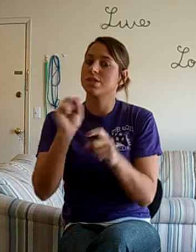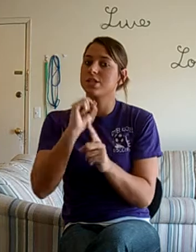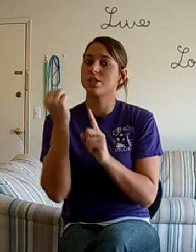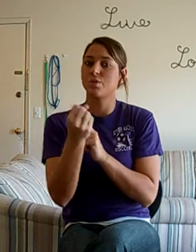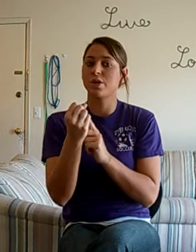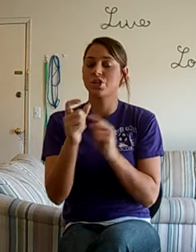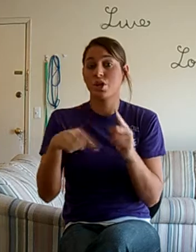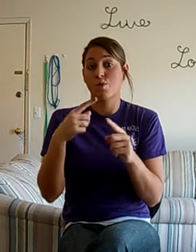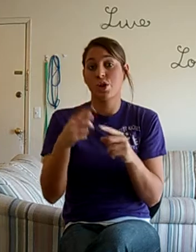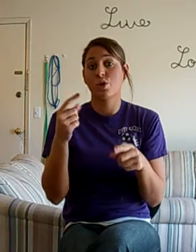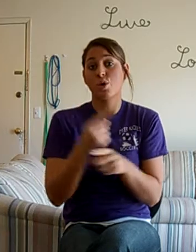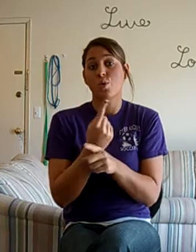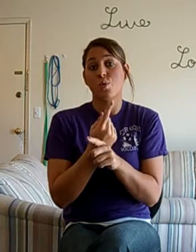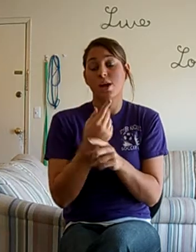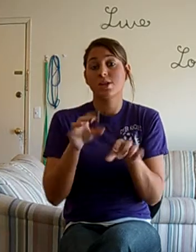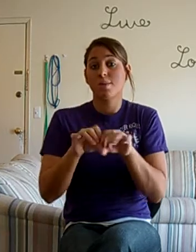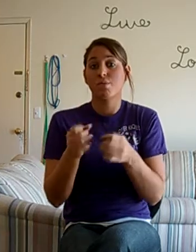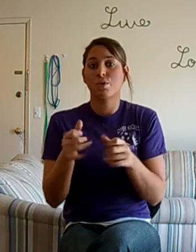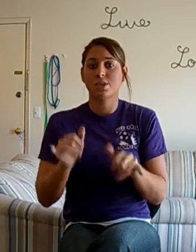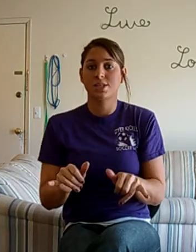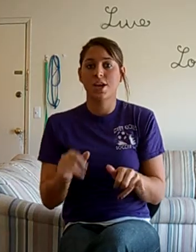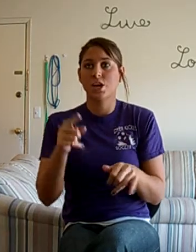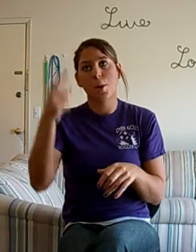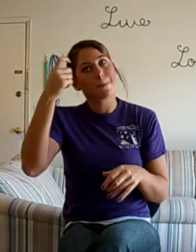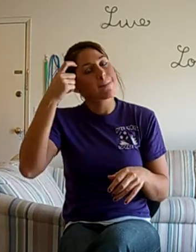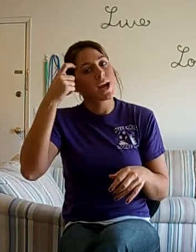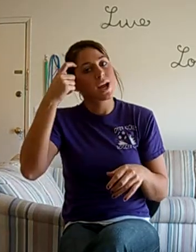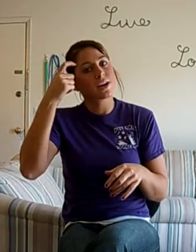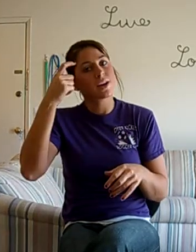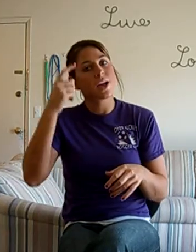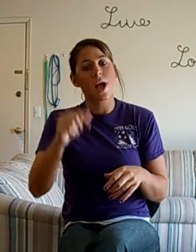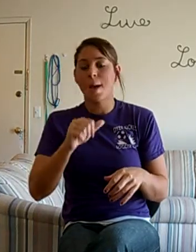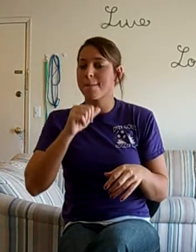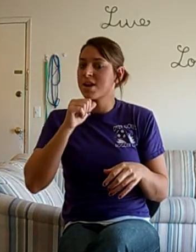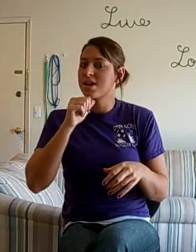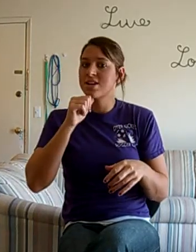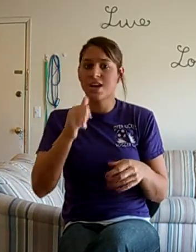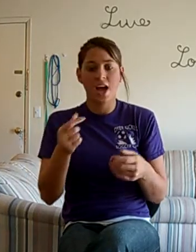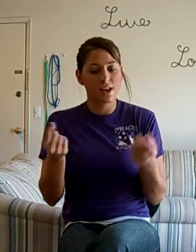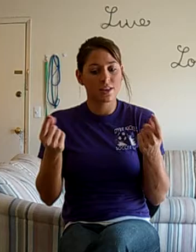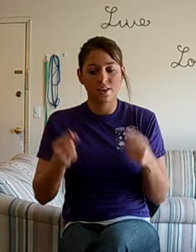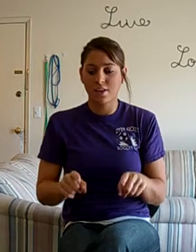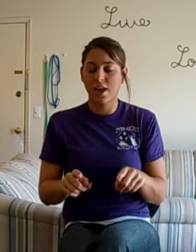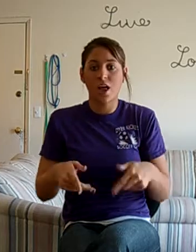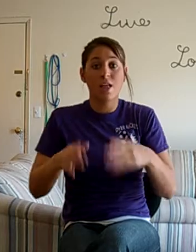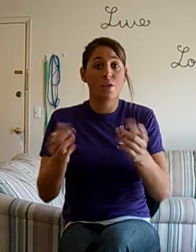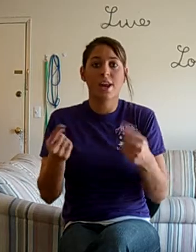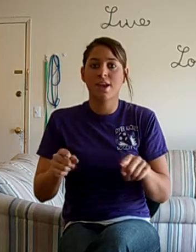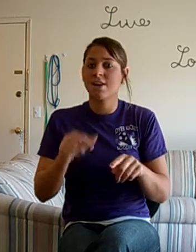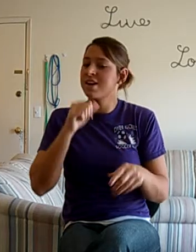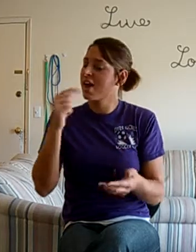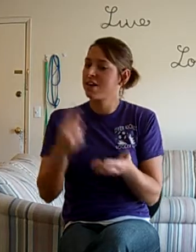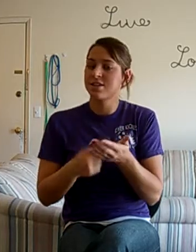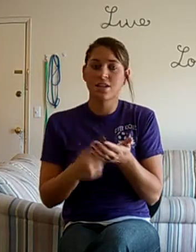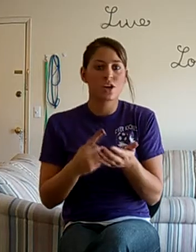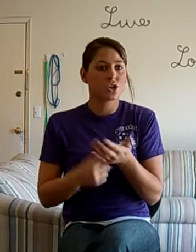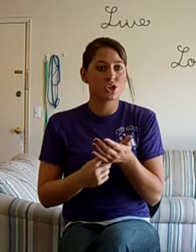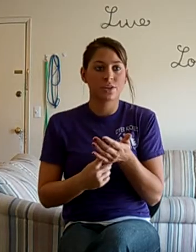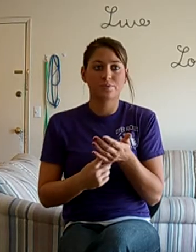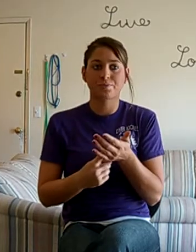that broken stay, your mindset has got to be, I'm not going to tolerate that. We are not going to negotiate on this one. Remember, you're not training a